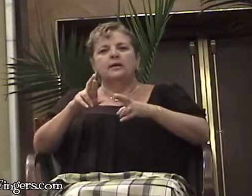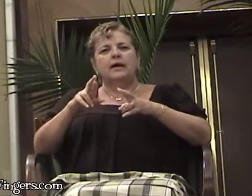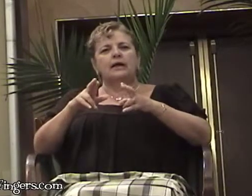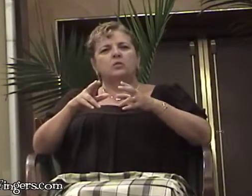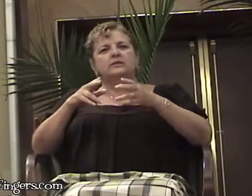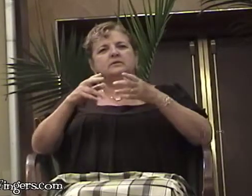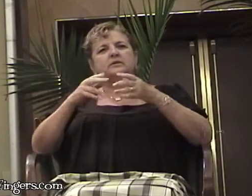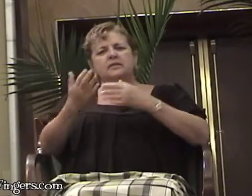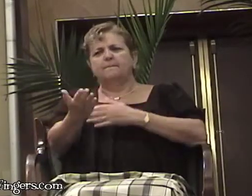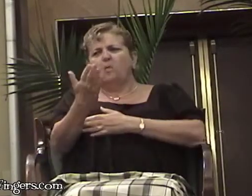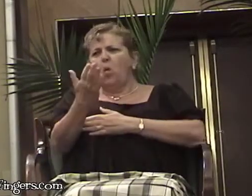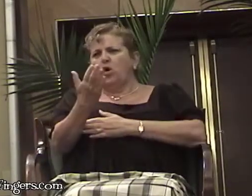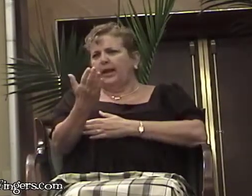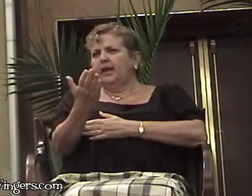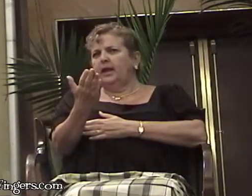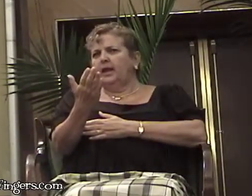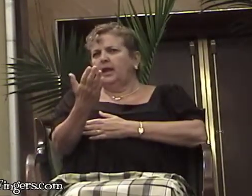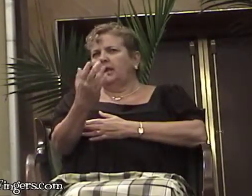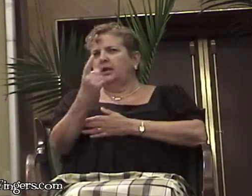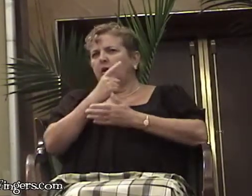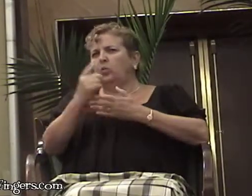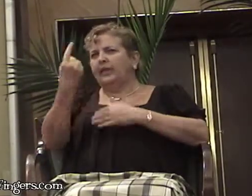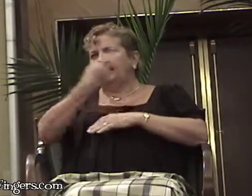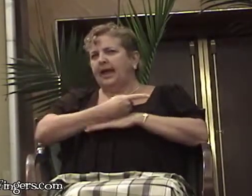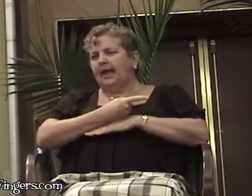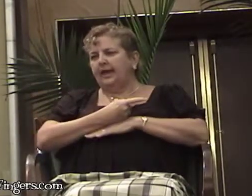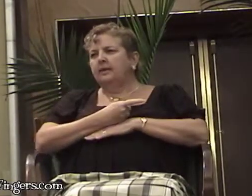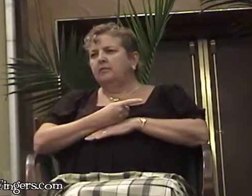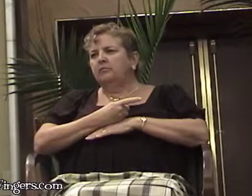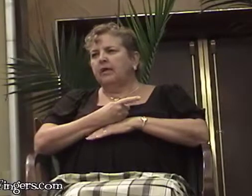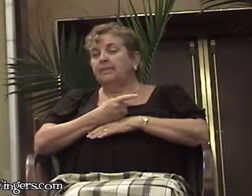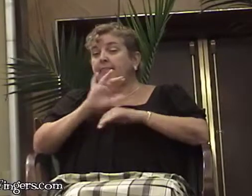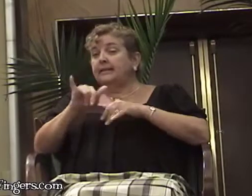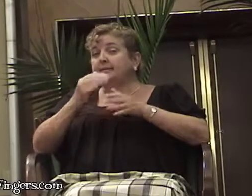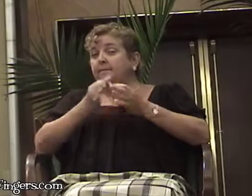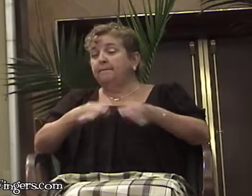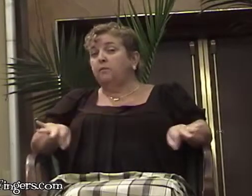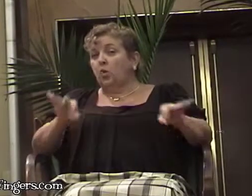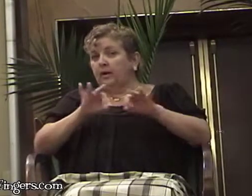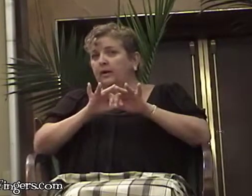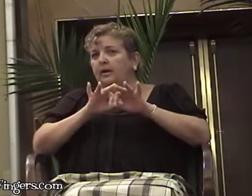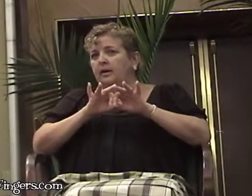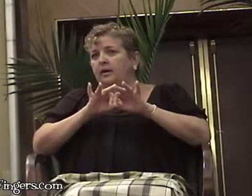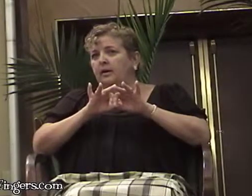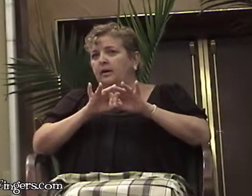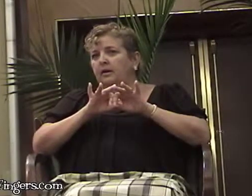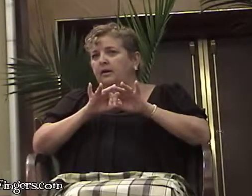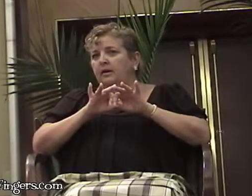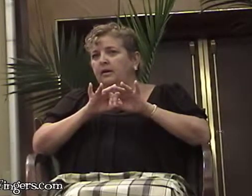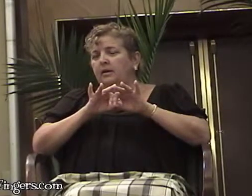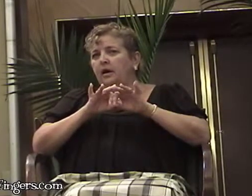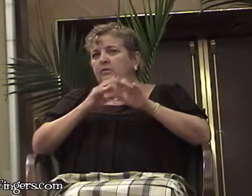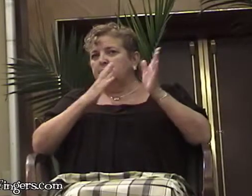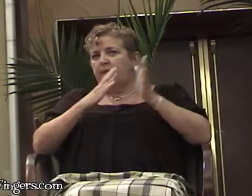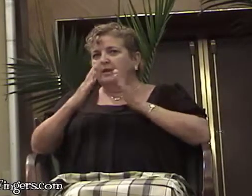be important, because if this was any other time of day, I probably succeeded when I set out to do, which was to end my life in an automobile accident, And